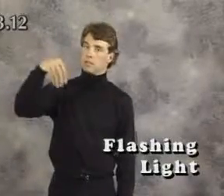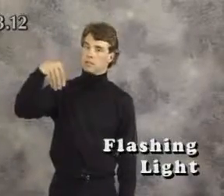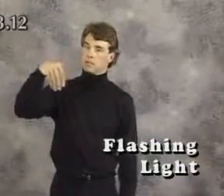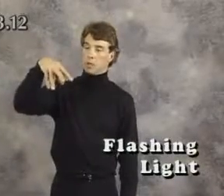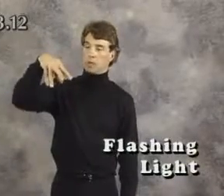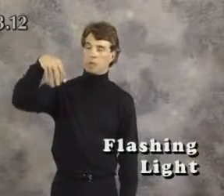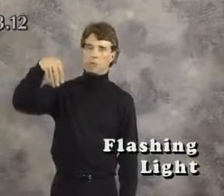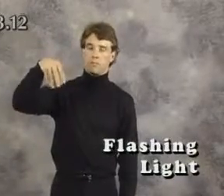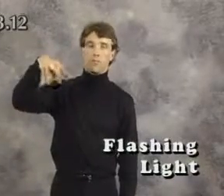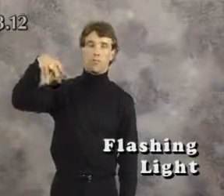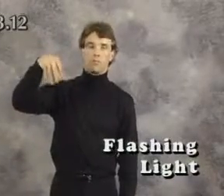flashing light,